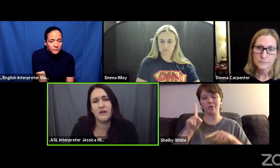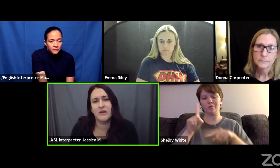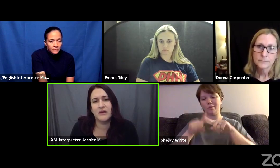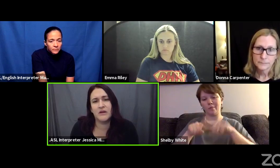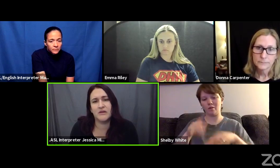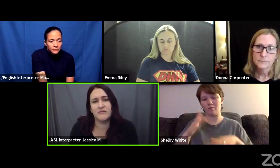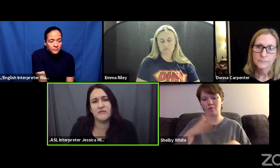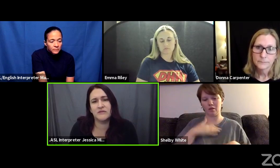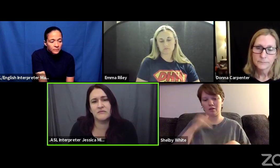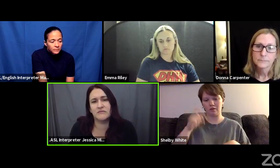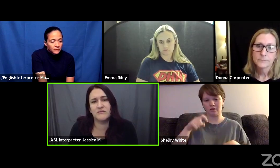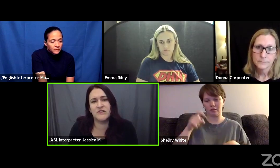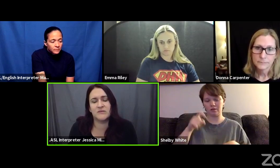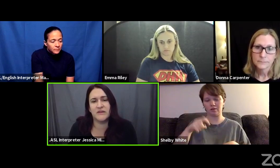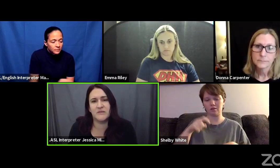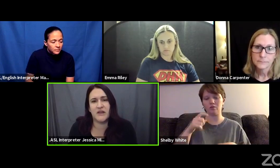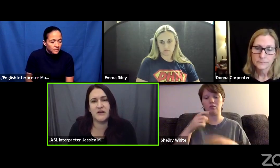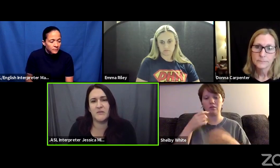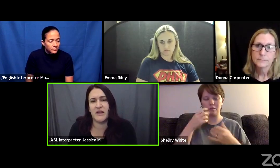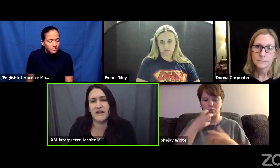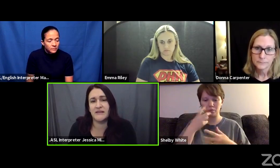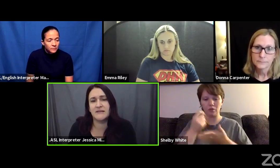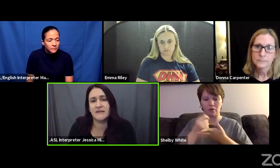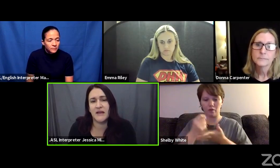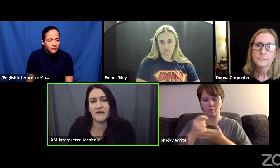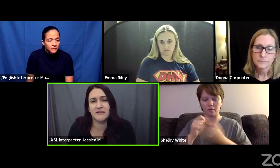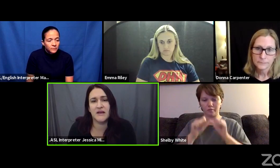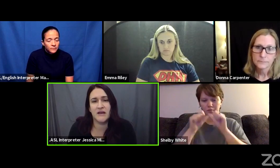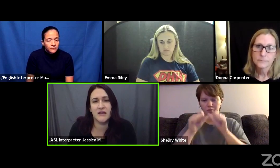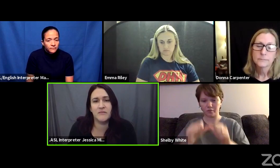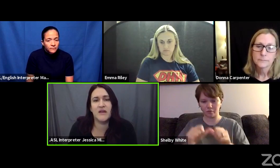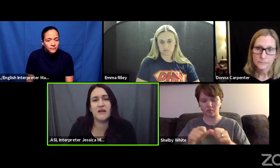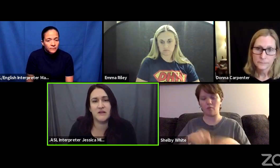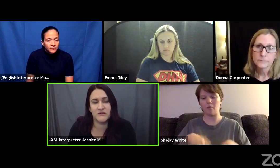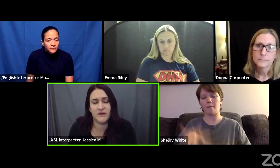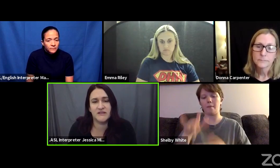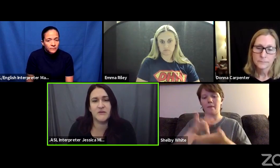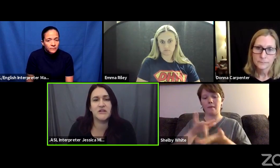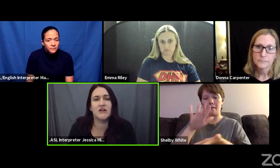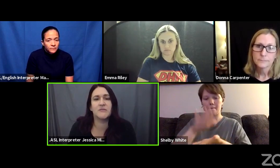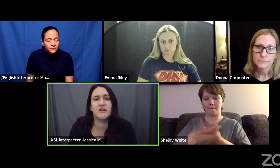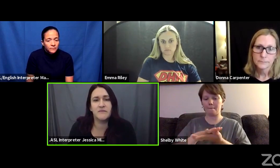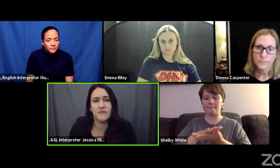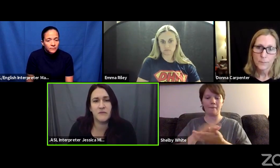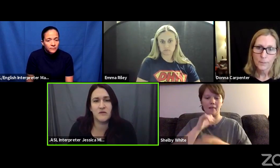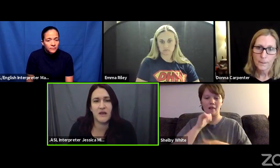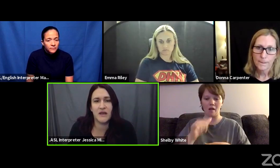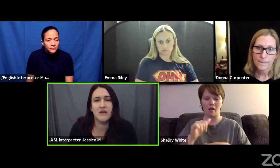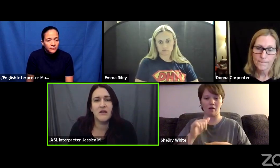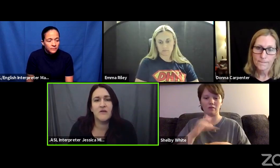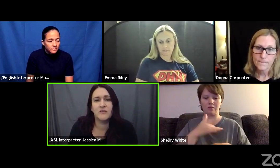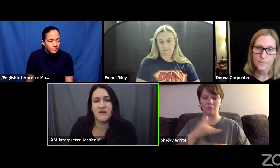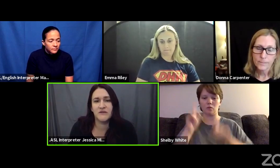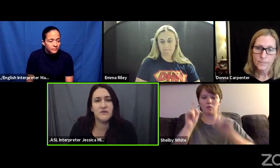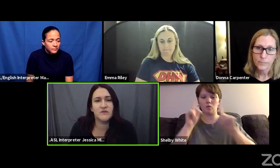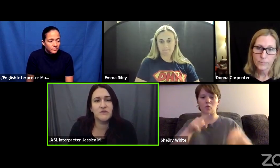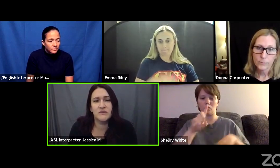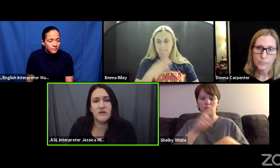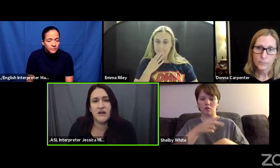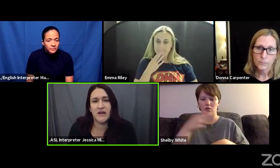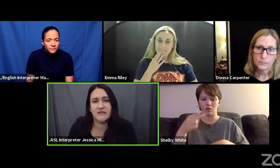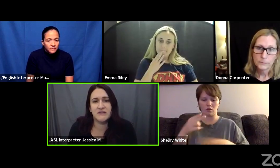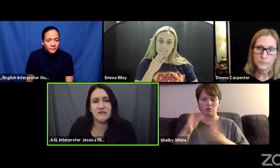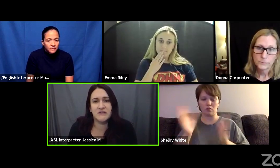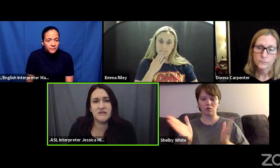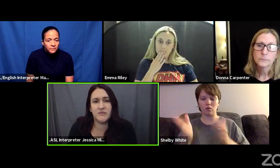so. Just really depended on my needs at that time. And then I also had speech therapy through that. For middle